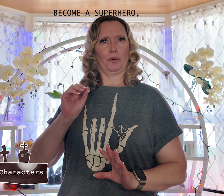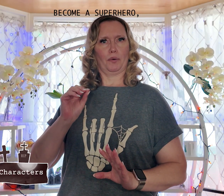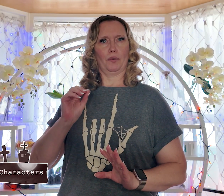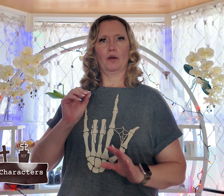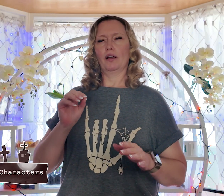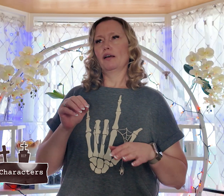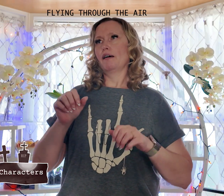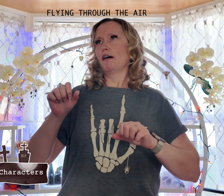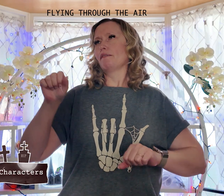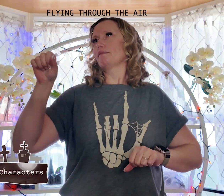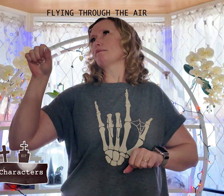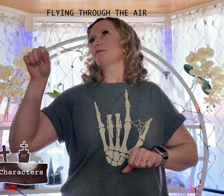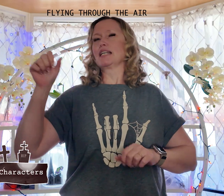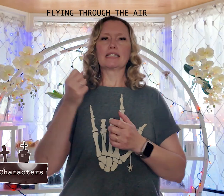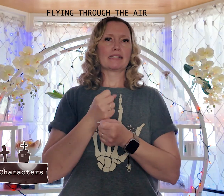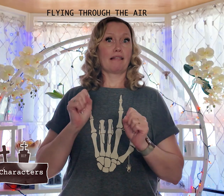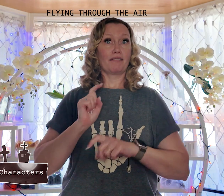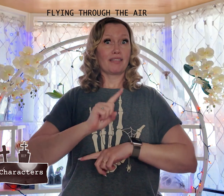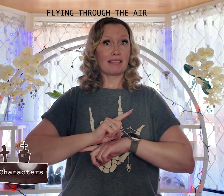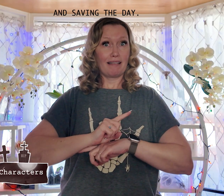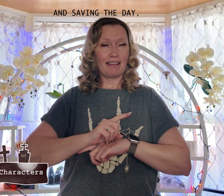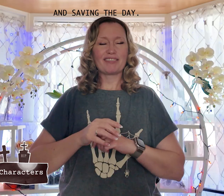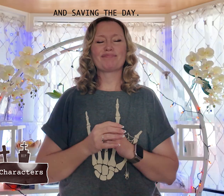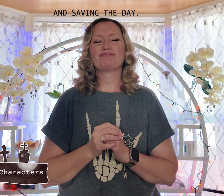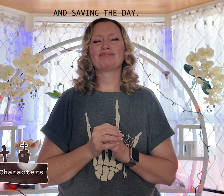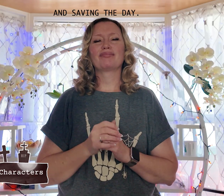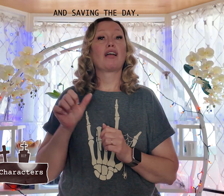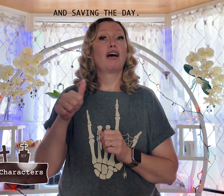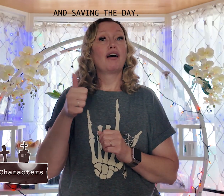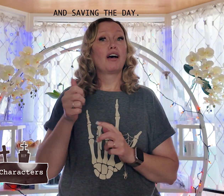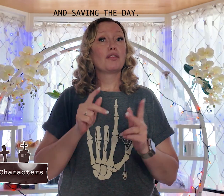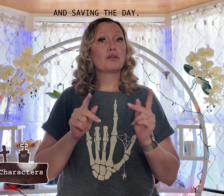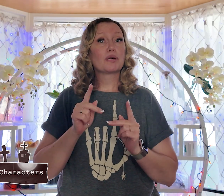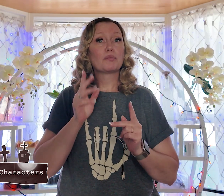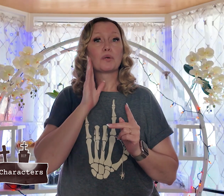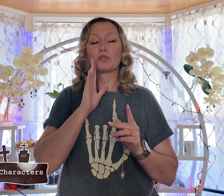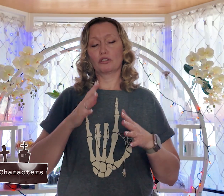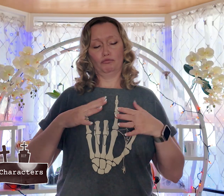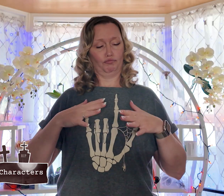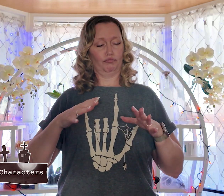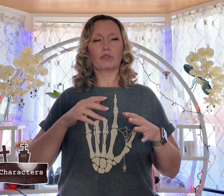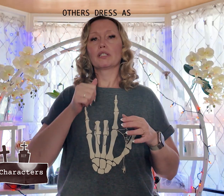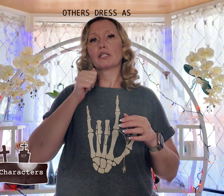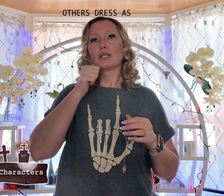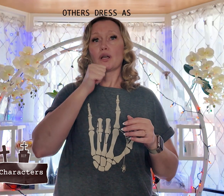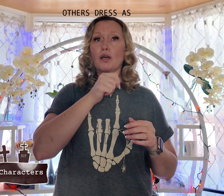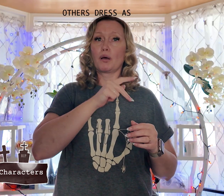superhero, flying through the air and saving the day. Others dress